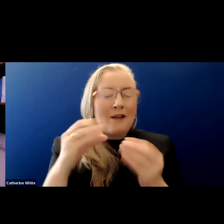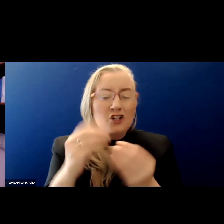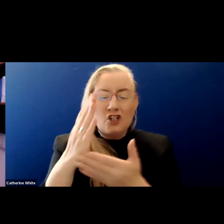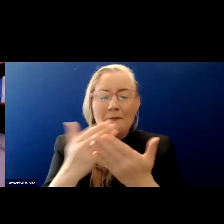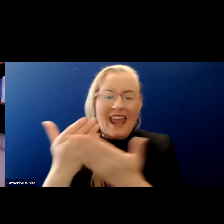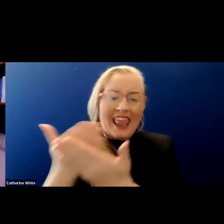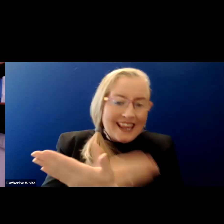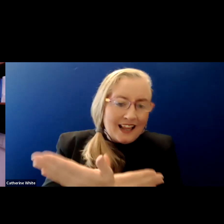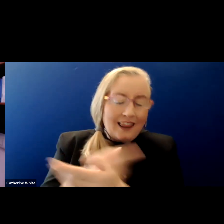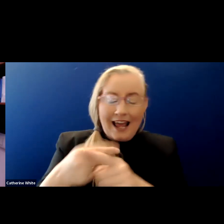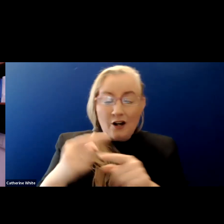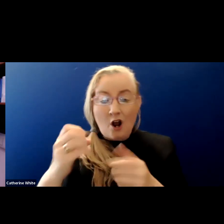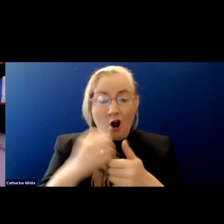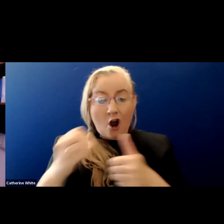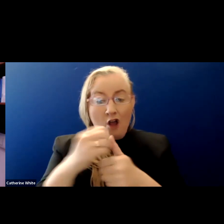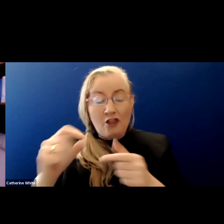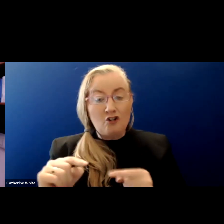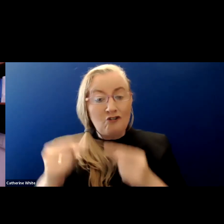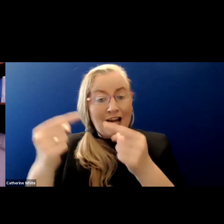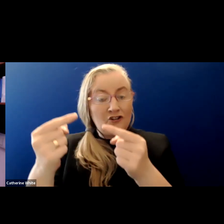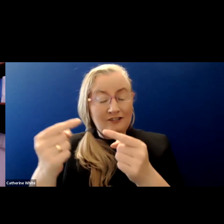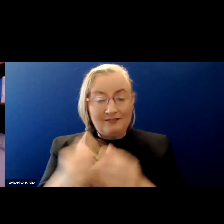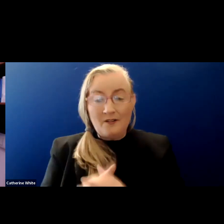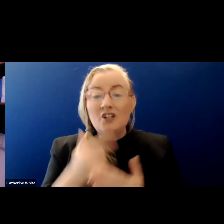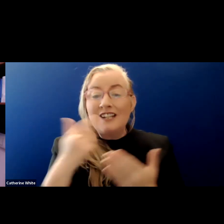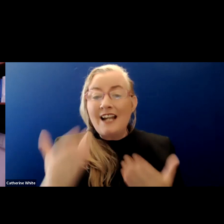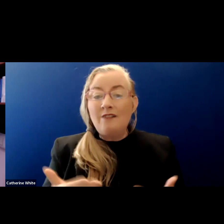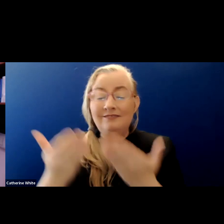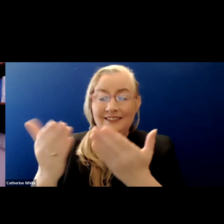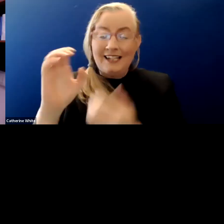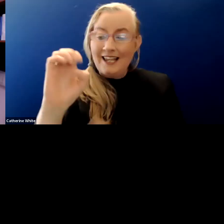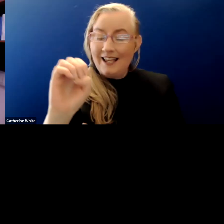other challenges that they present. So over to you, Aaron.